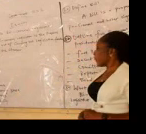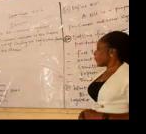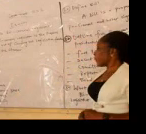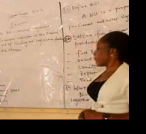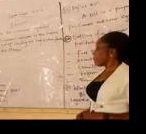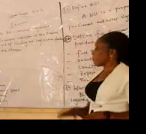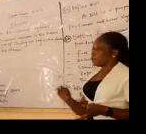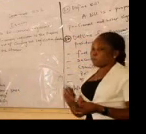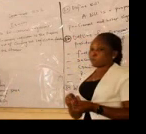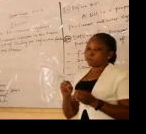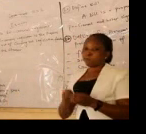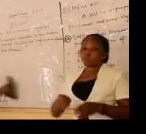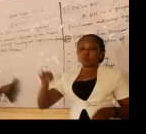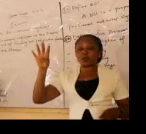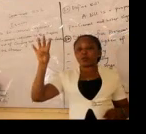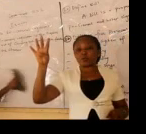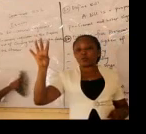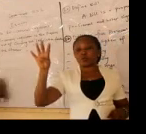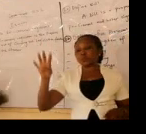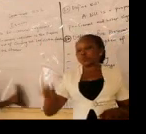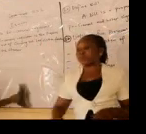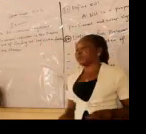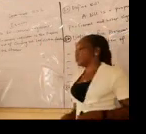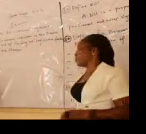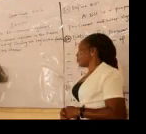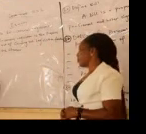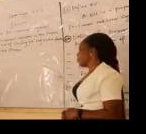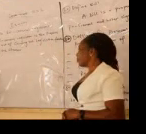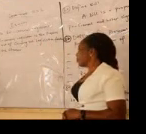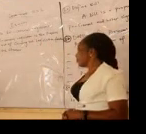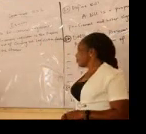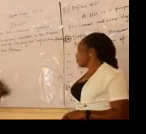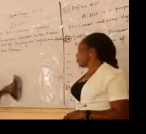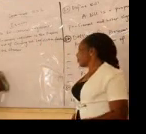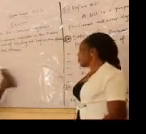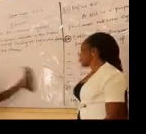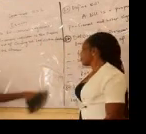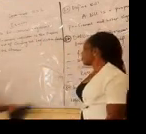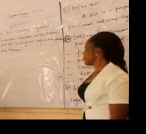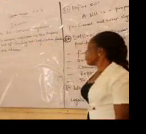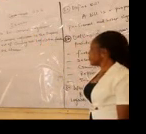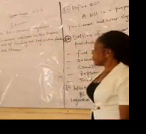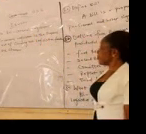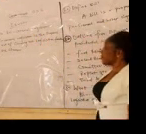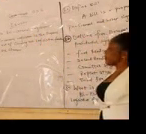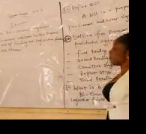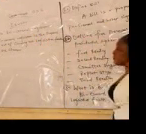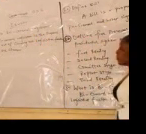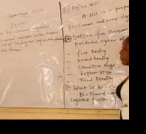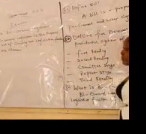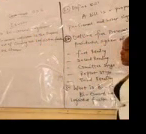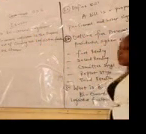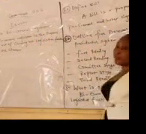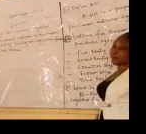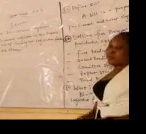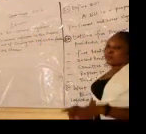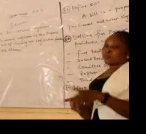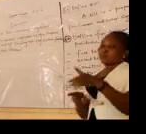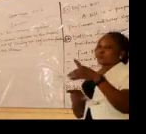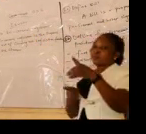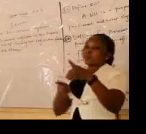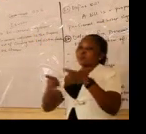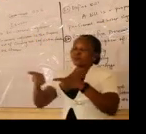Then in question 4, this is why I past questions. They said we should define